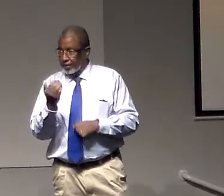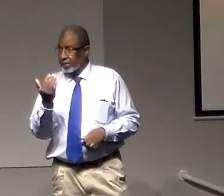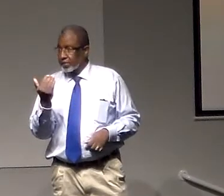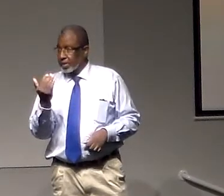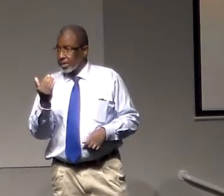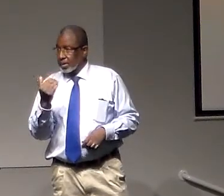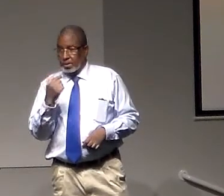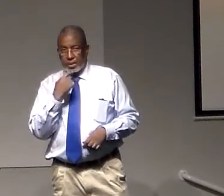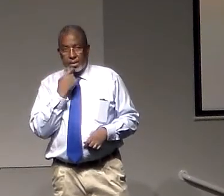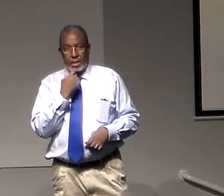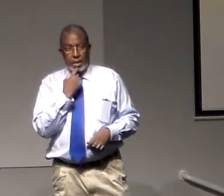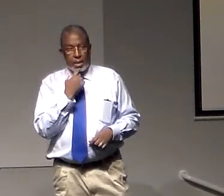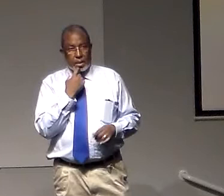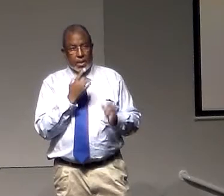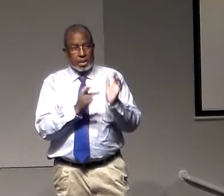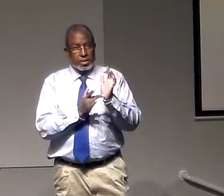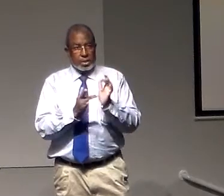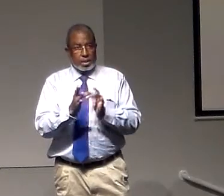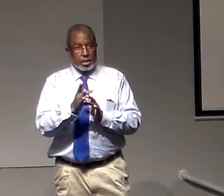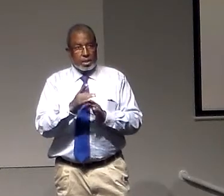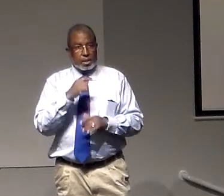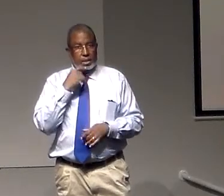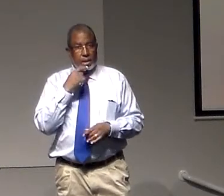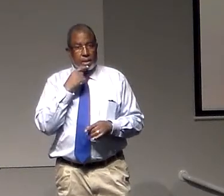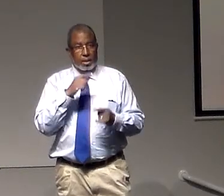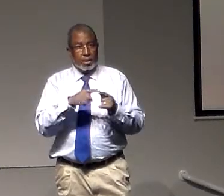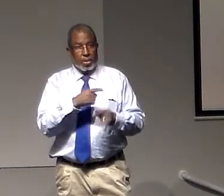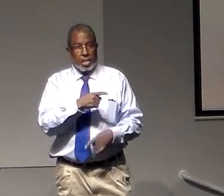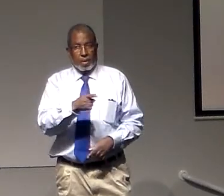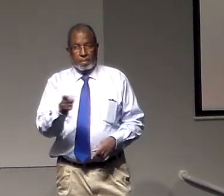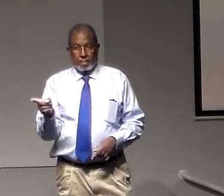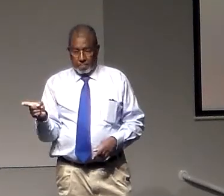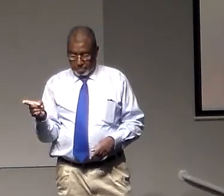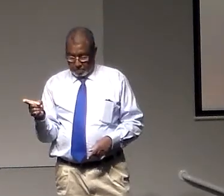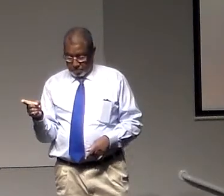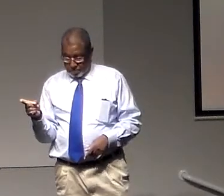Now, verse 15 says, Jesus said to them,